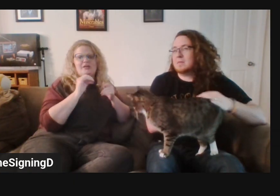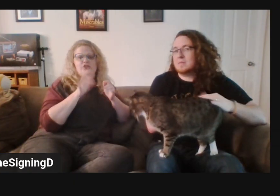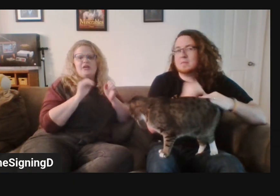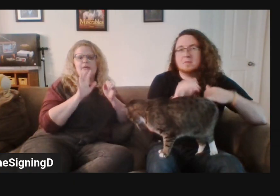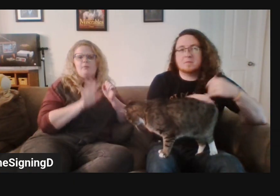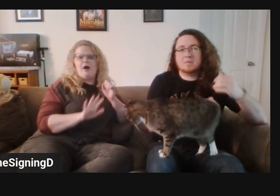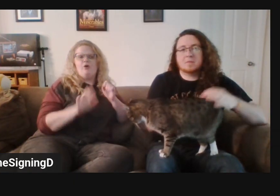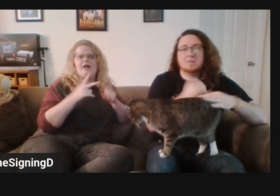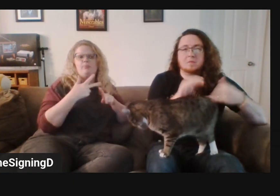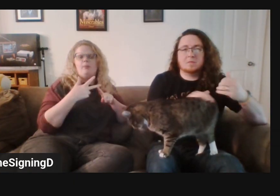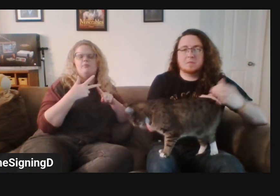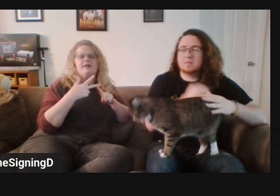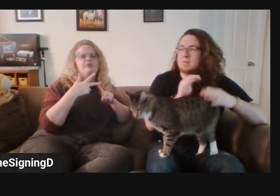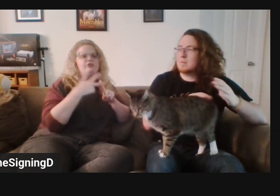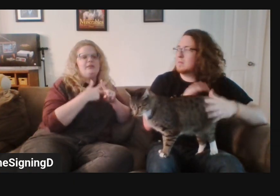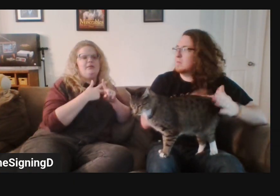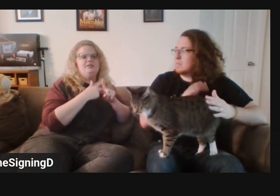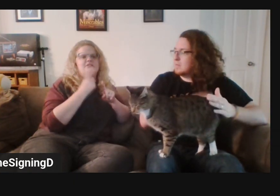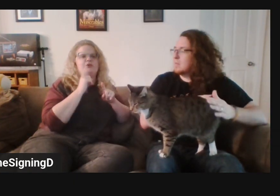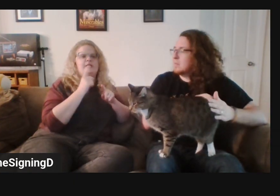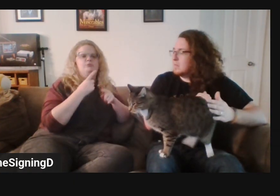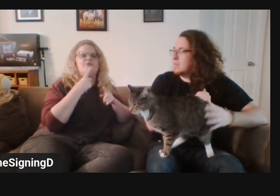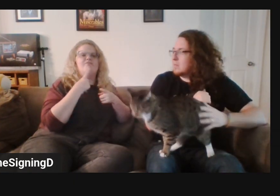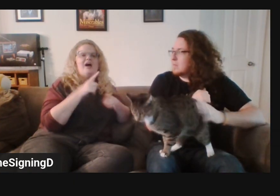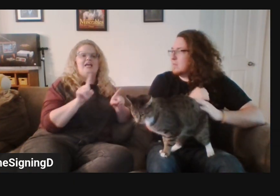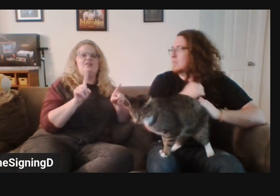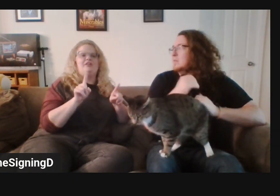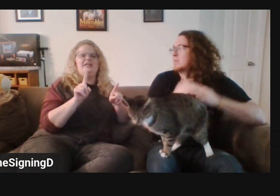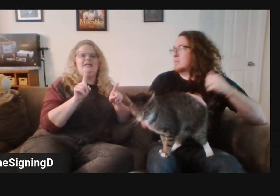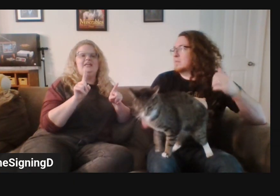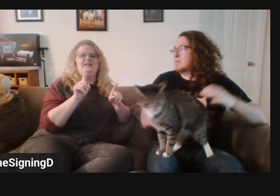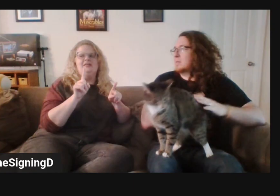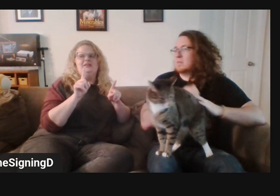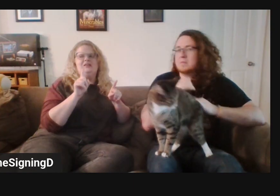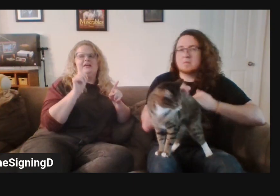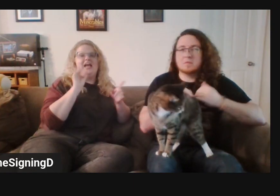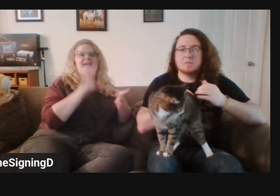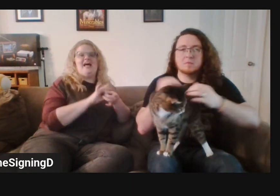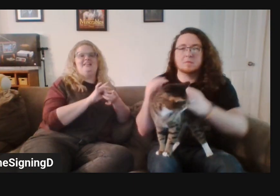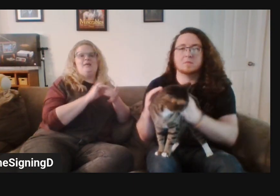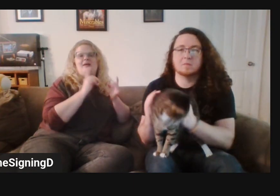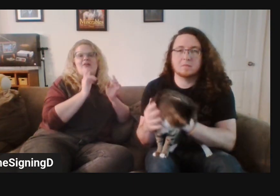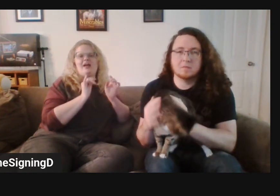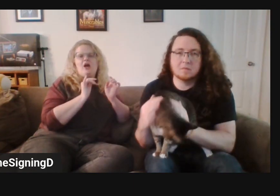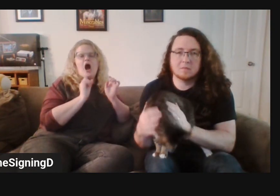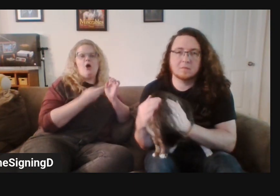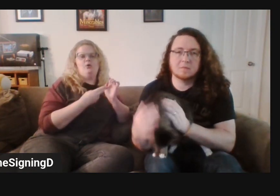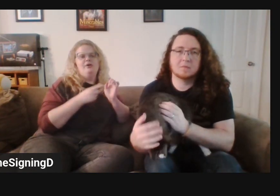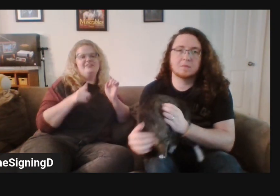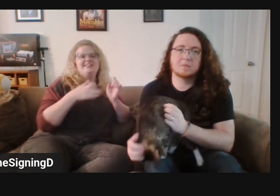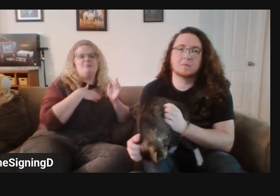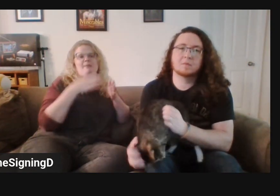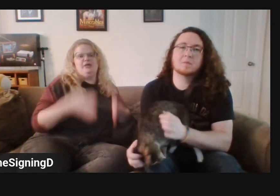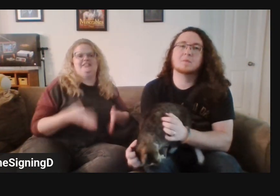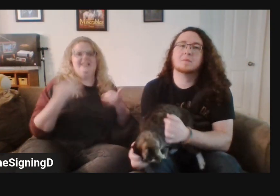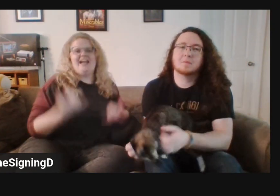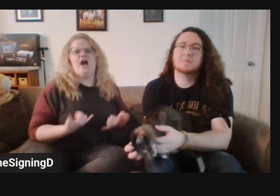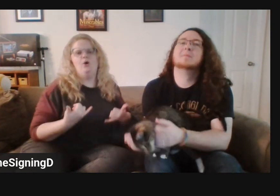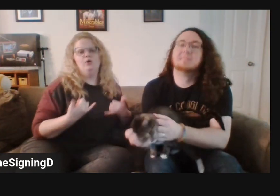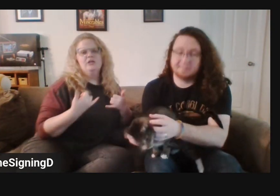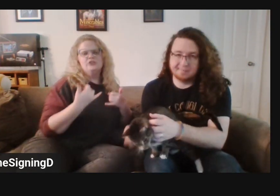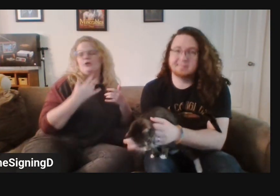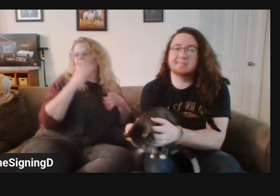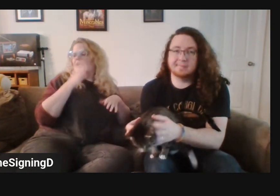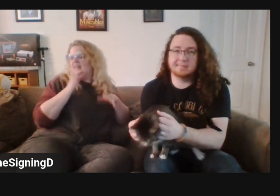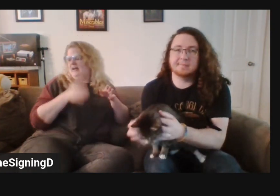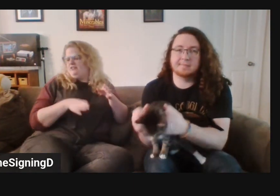me. So it took him about probably 3 months for him to finally connect and be like, oh, this is my person